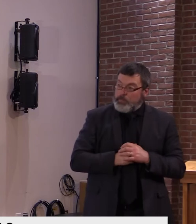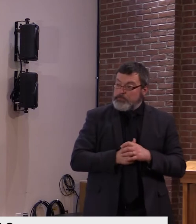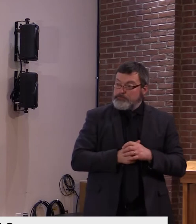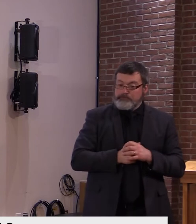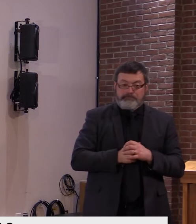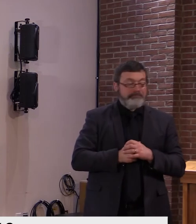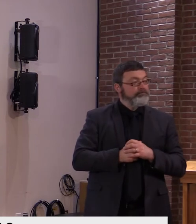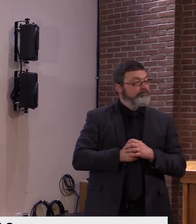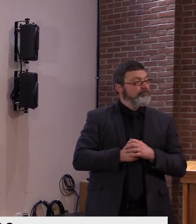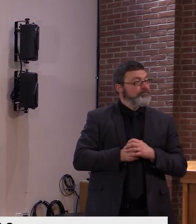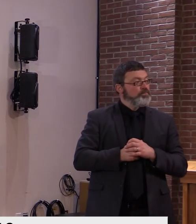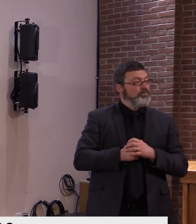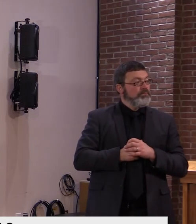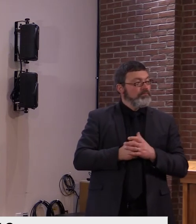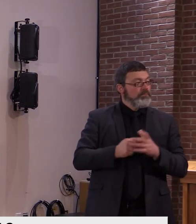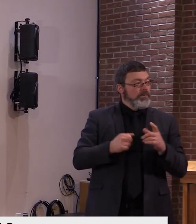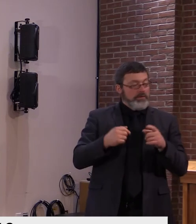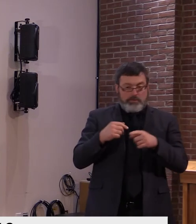Can you hear me? We can.